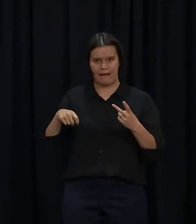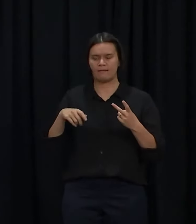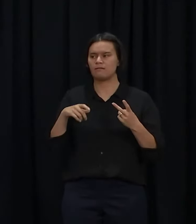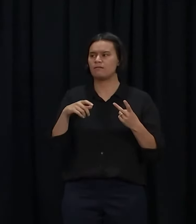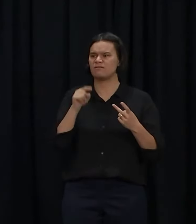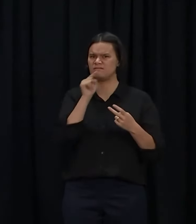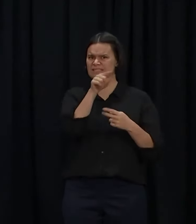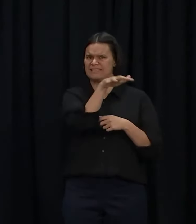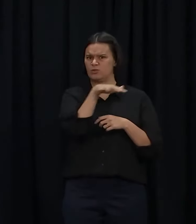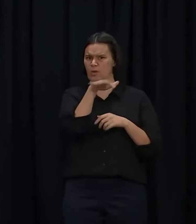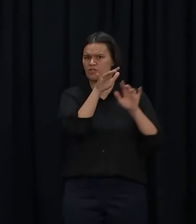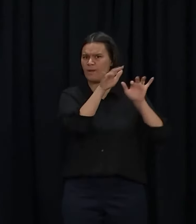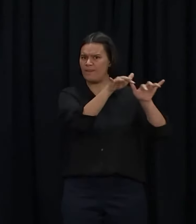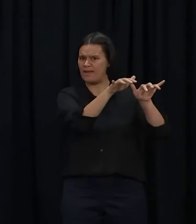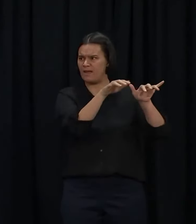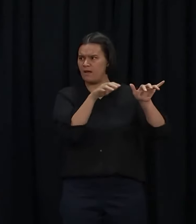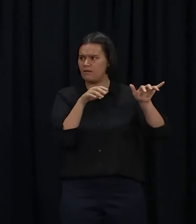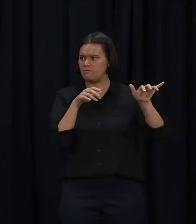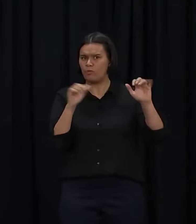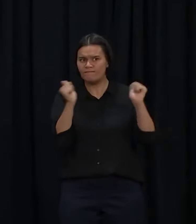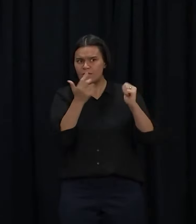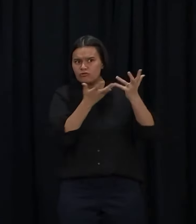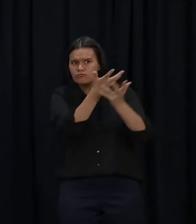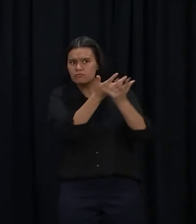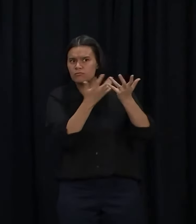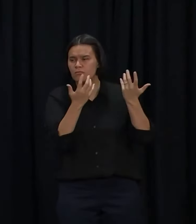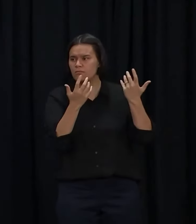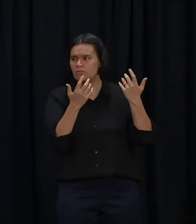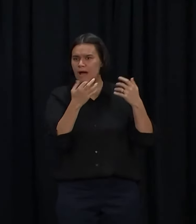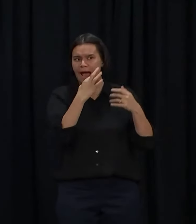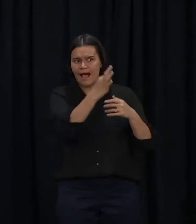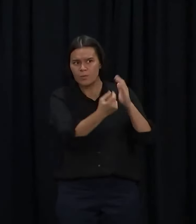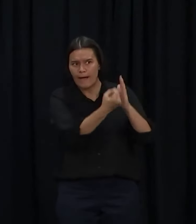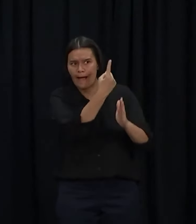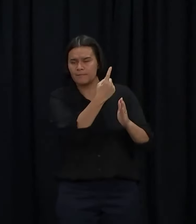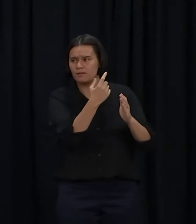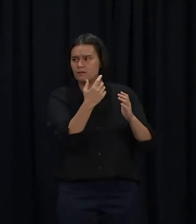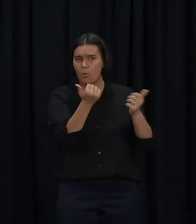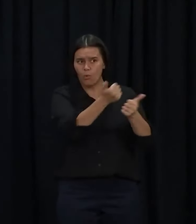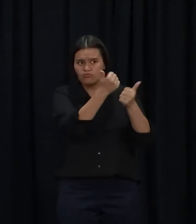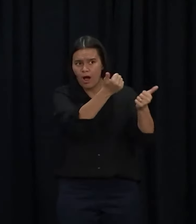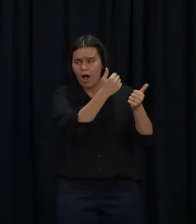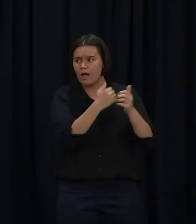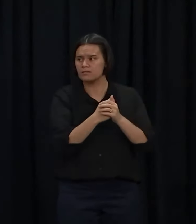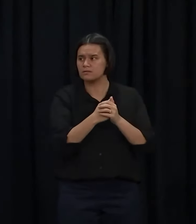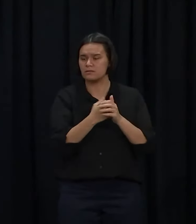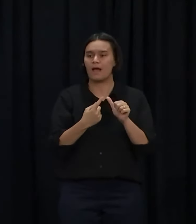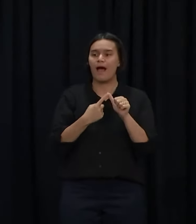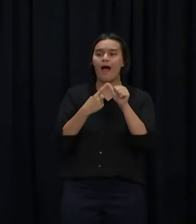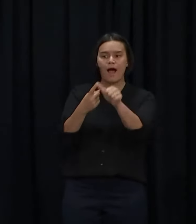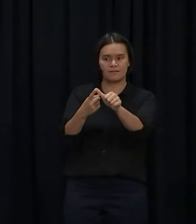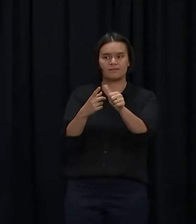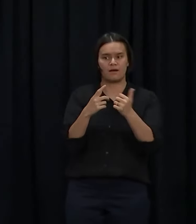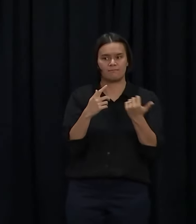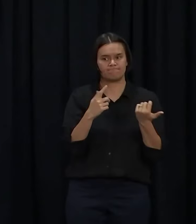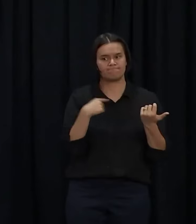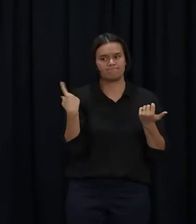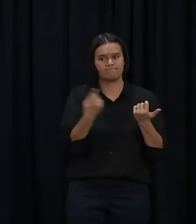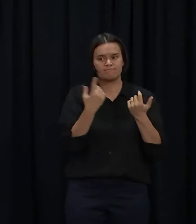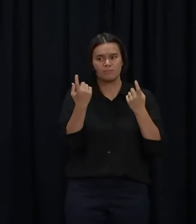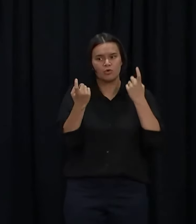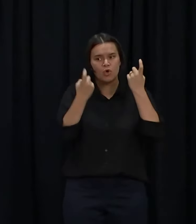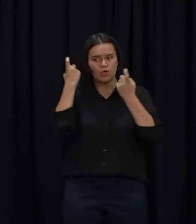active discussions or contact with allies or partners about what's happening? We are deeply concerned, as is, I would say, the rest of the